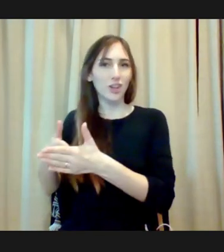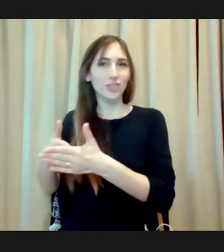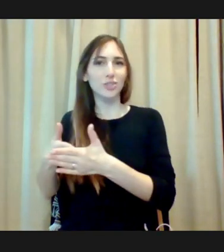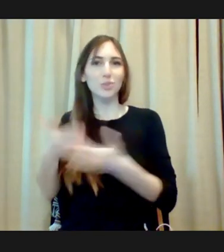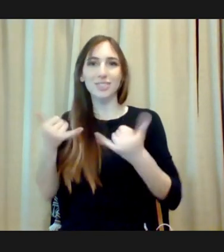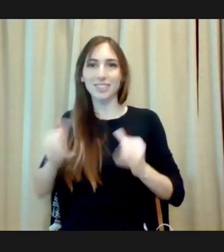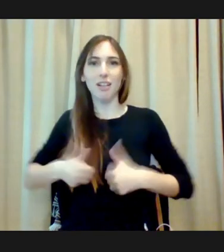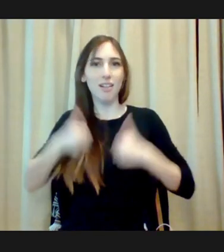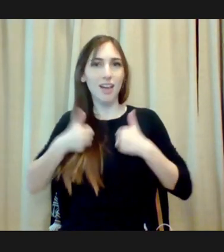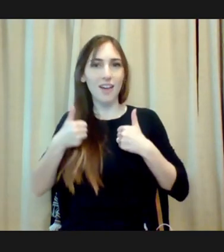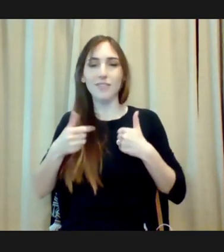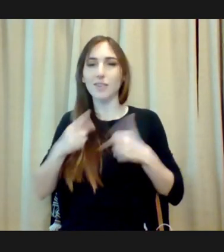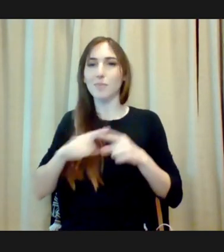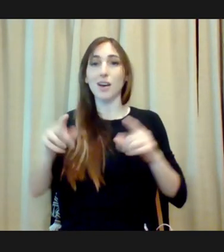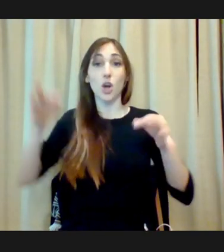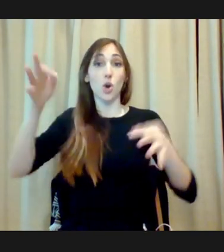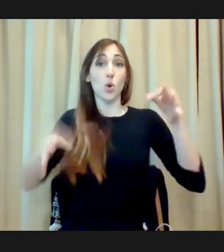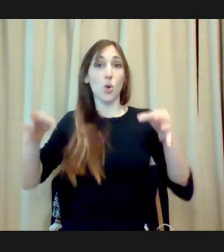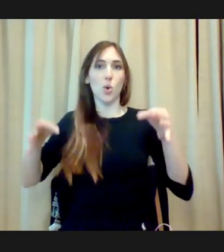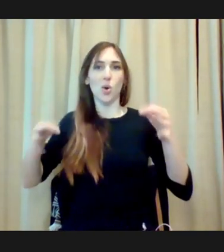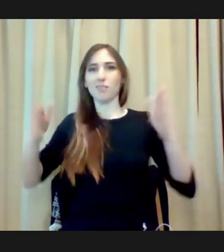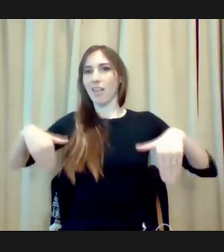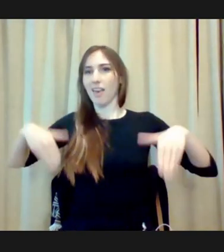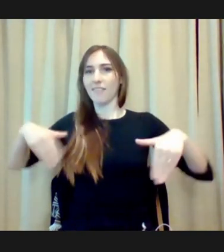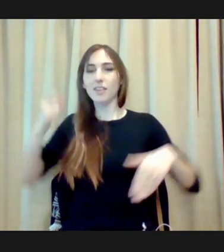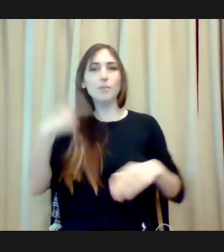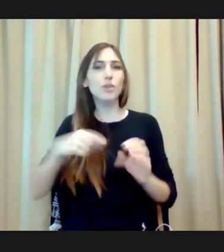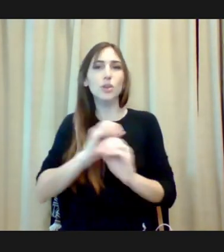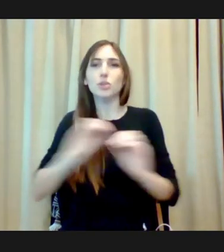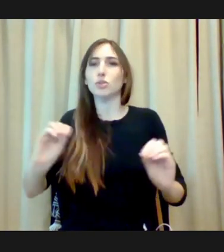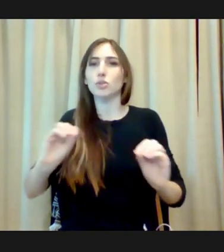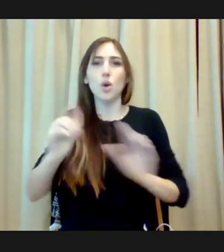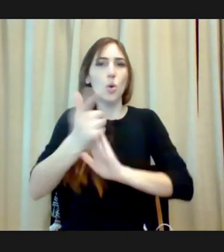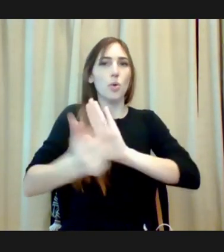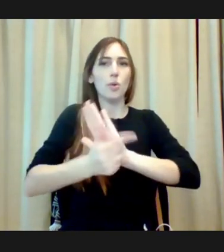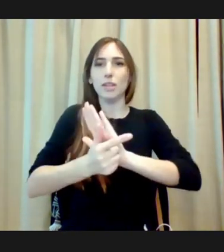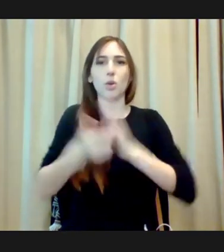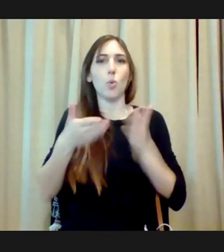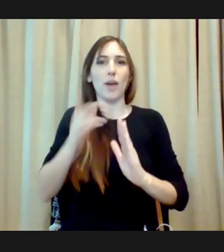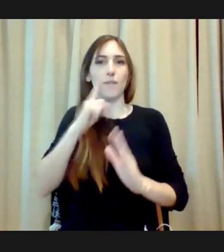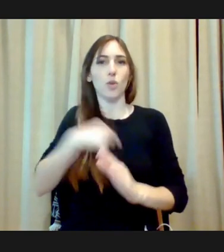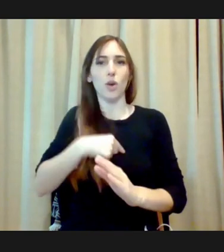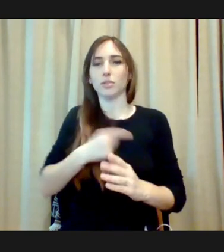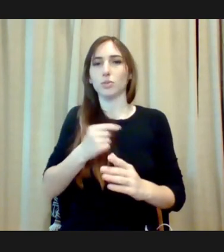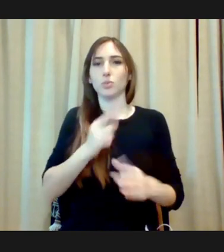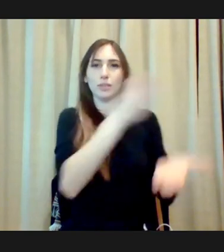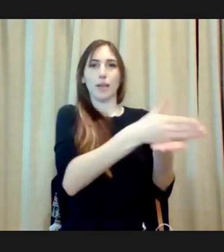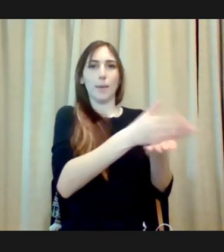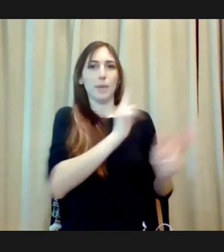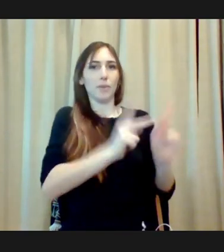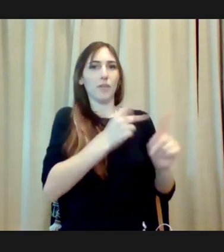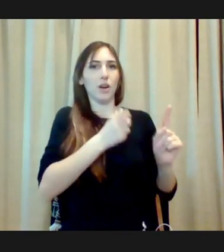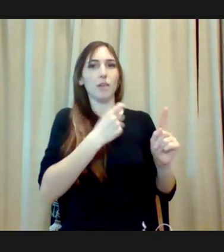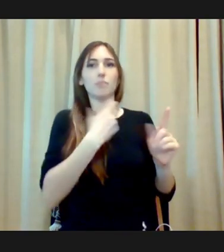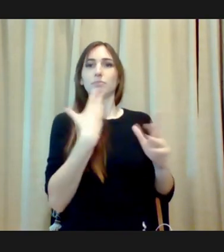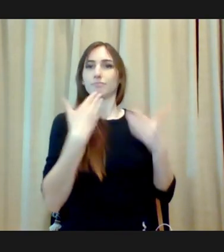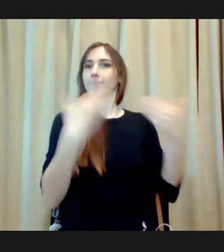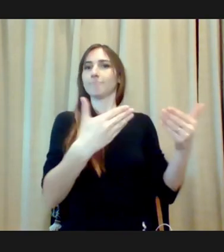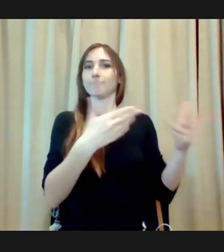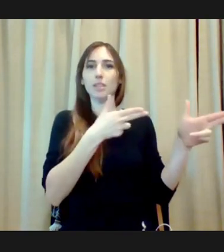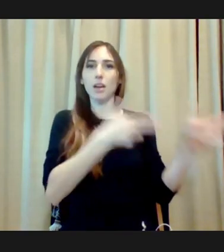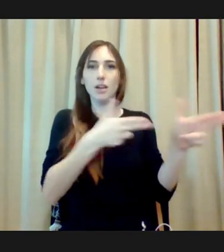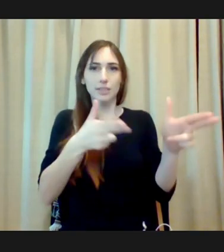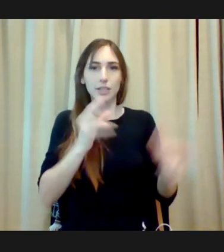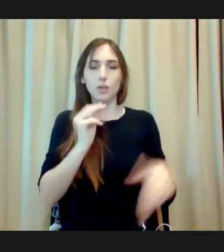in court. But there is not a legal means at this moment in time to stop the hunting and trapping from going forward this season.